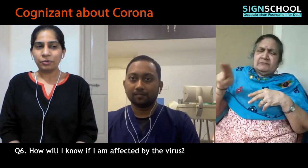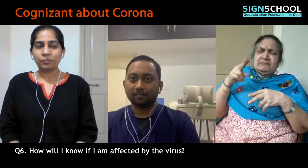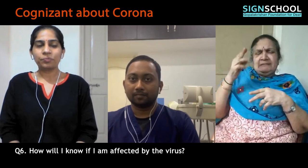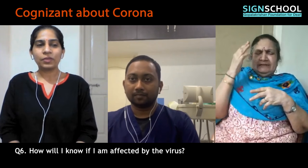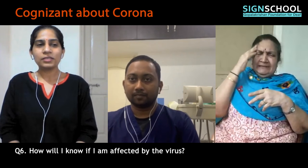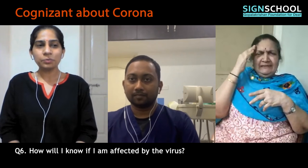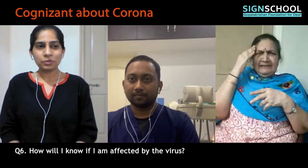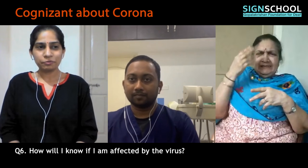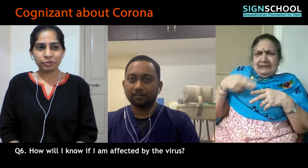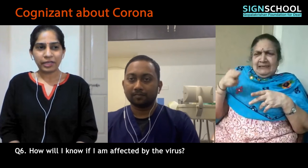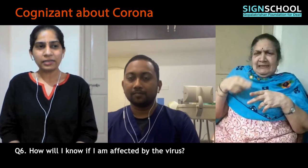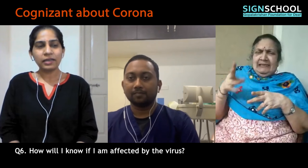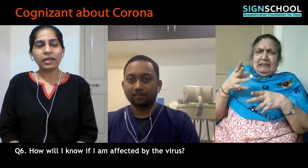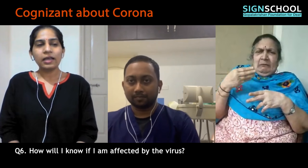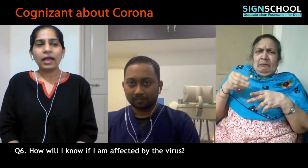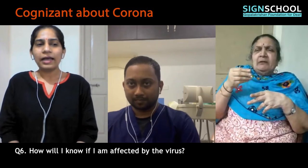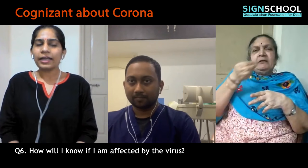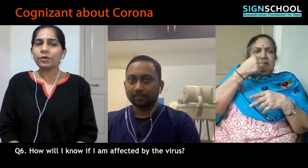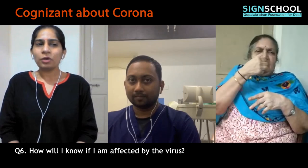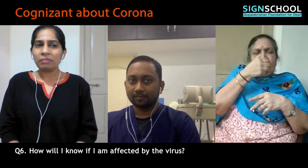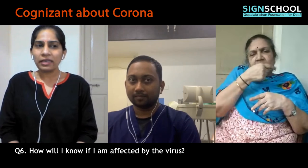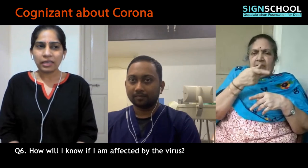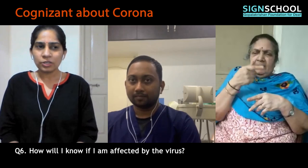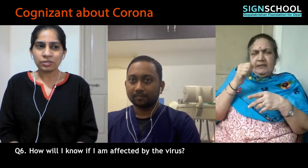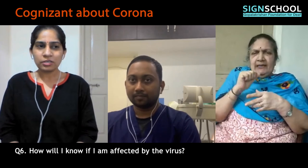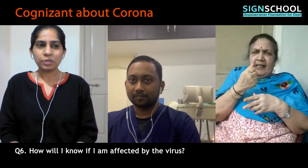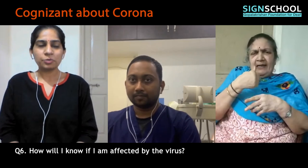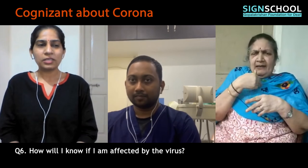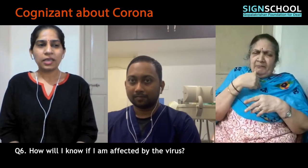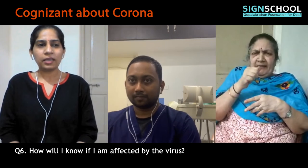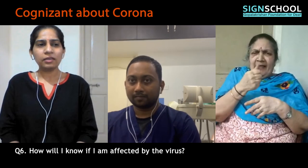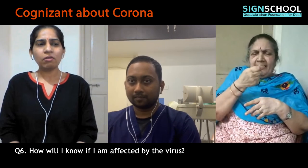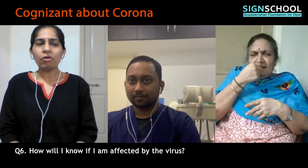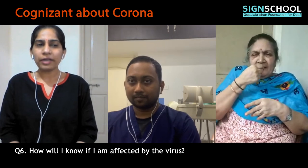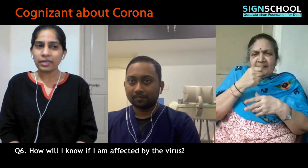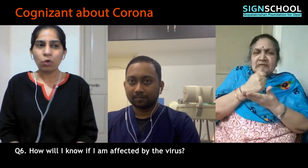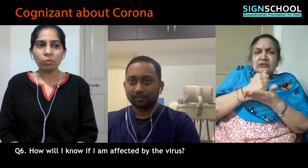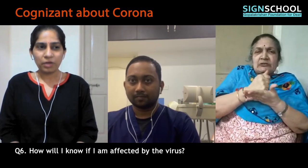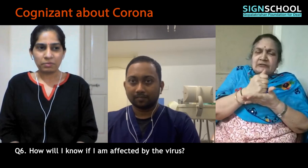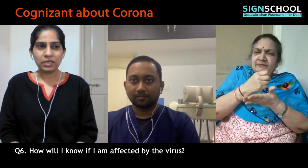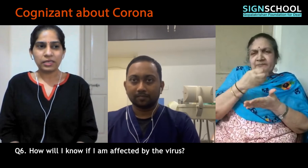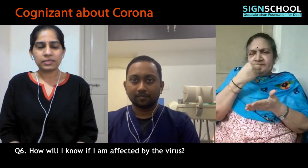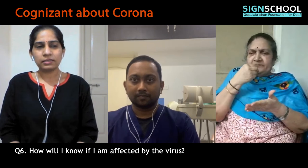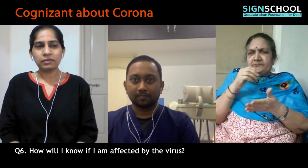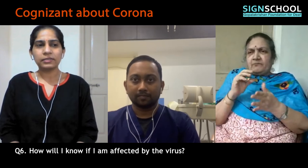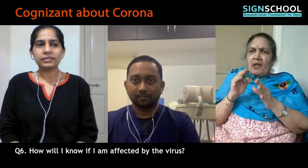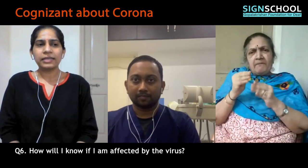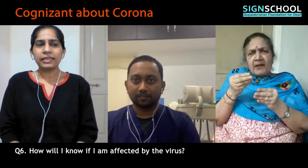main symptom for that. And I know what medications need to be taken, or any home